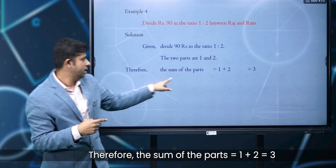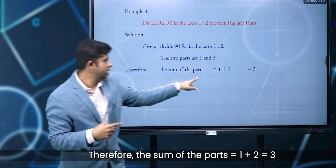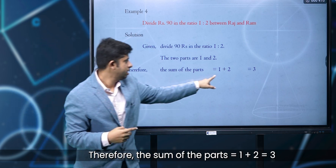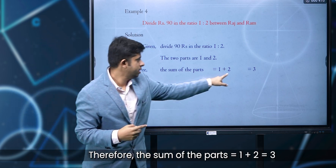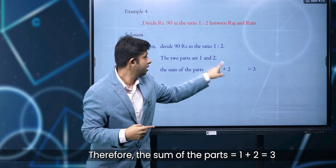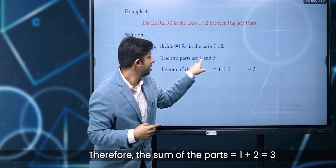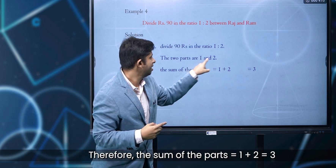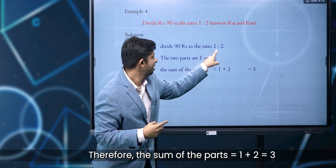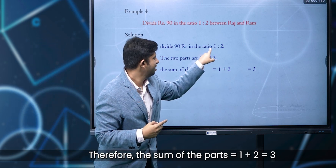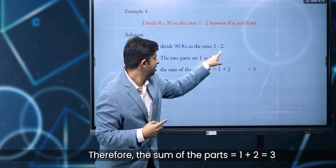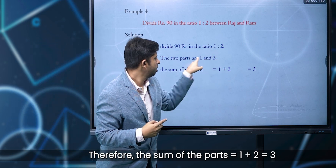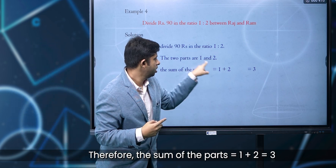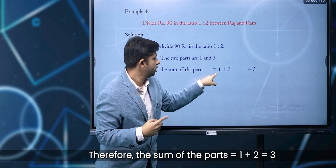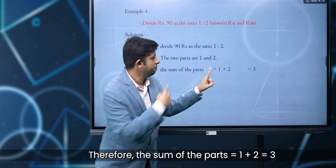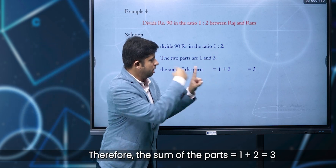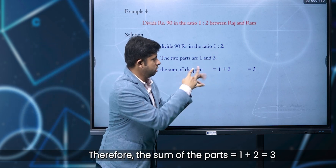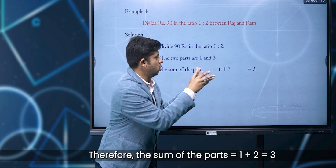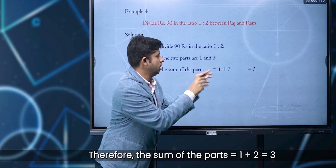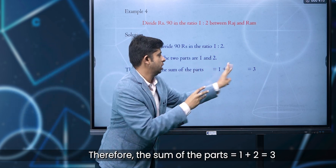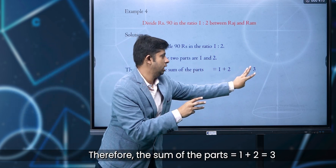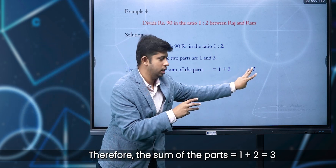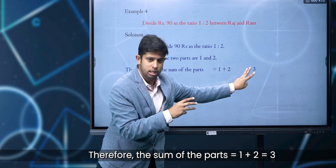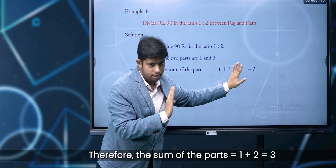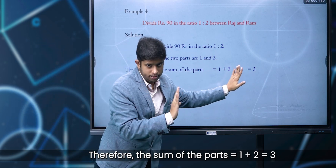Therefore, the sum of the parts is equal to 1 plus 2 equals to 3.